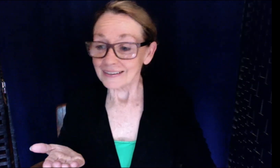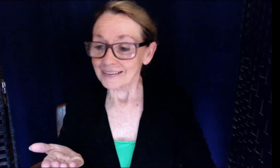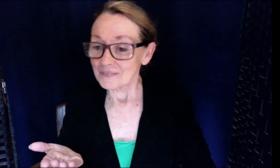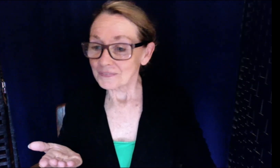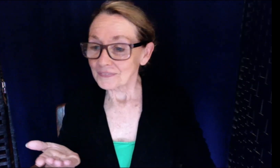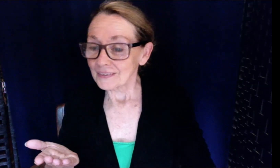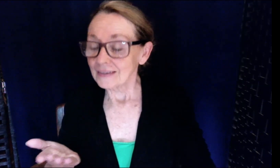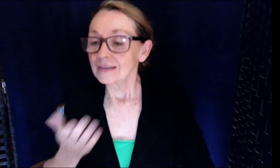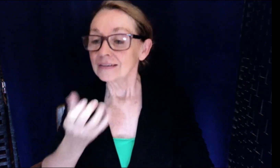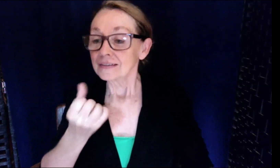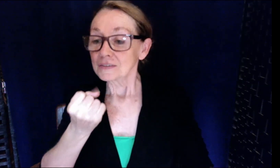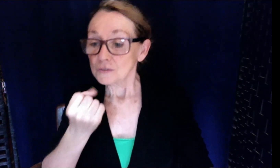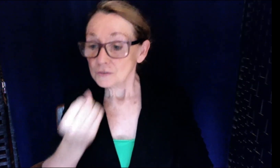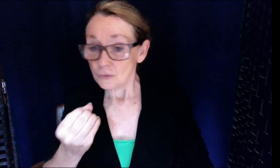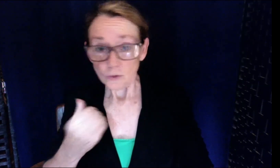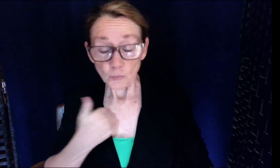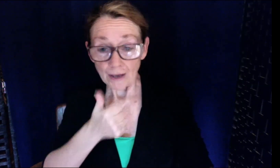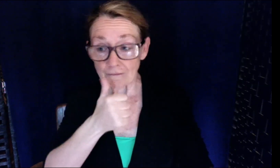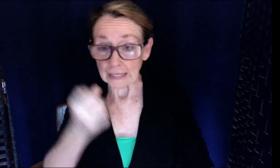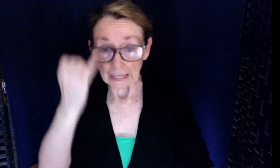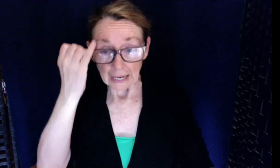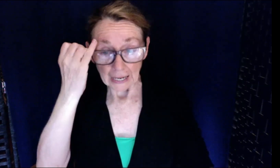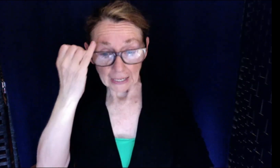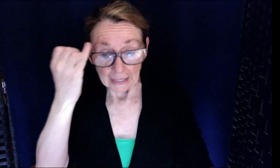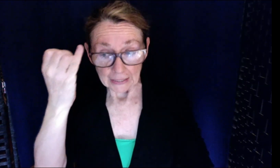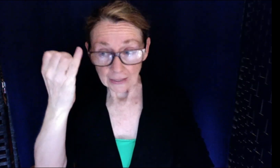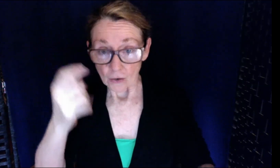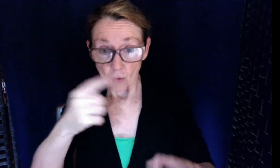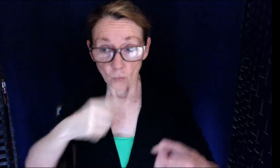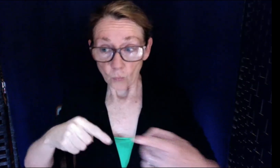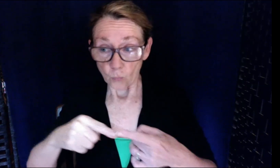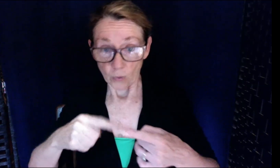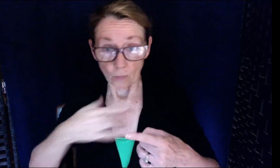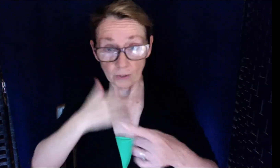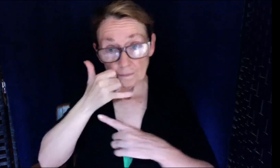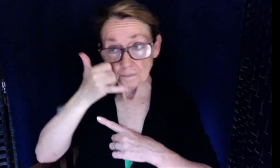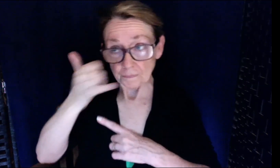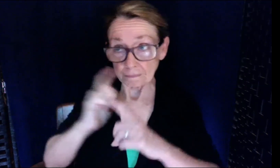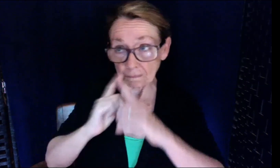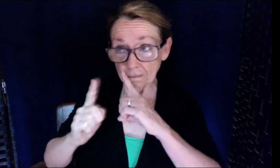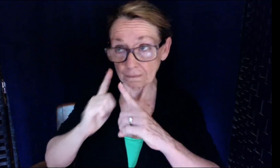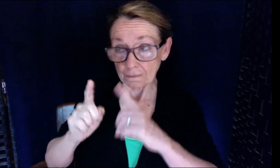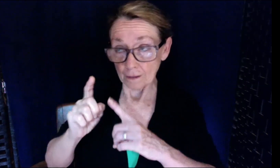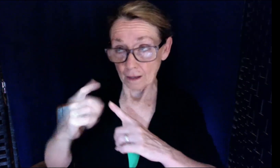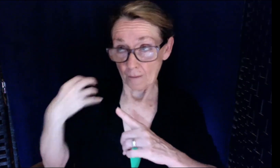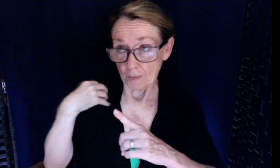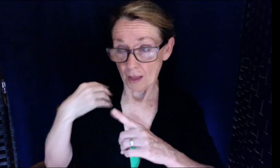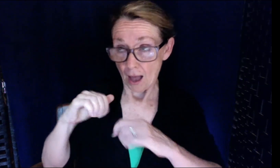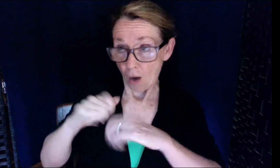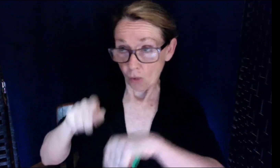So do we have any idea, like when we're talking to employers, how long they have to present? Or is it